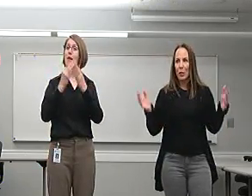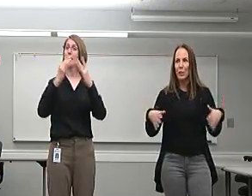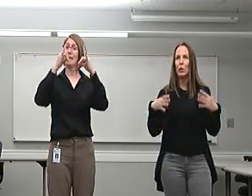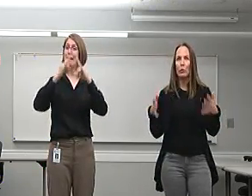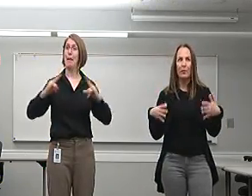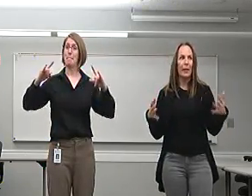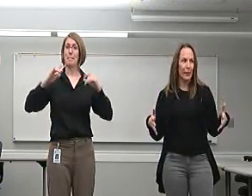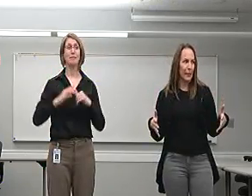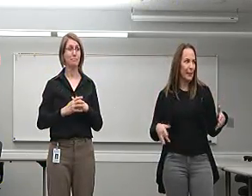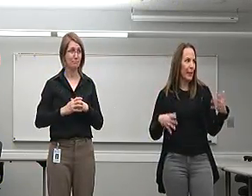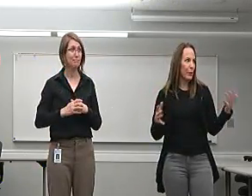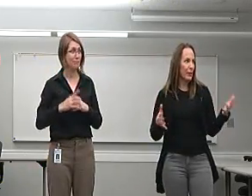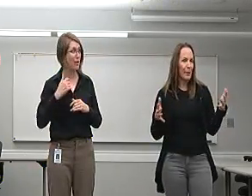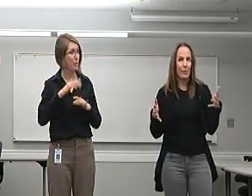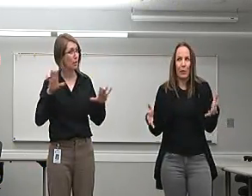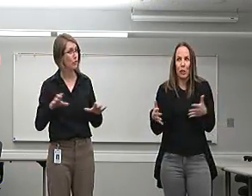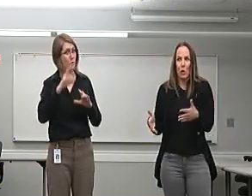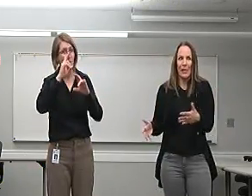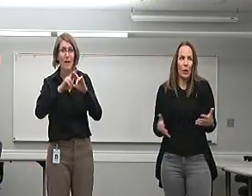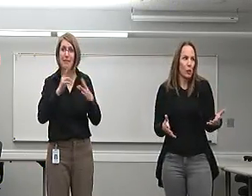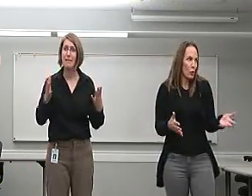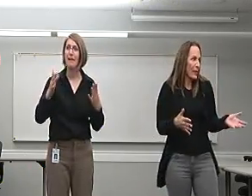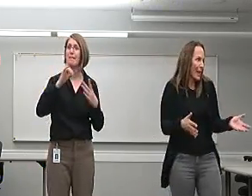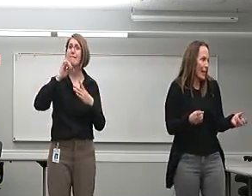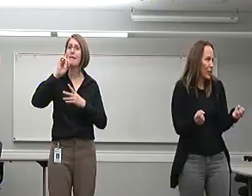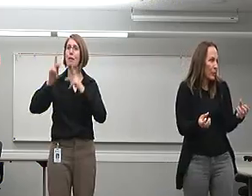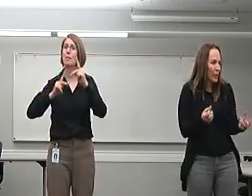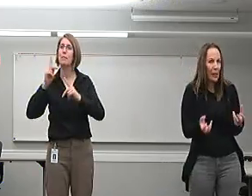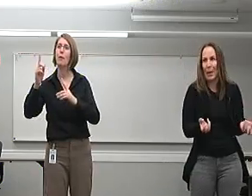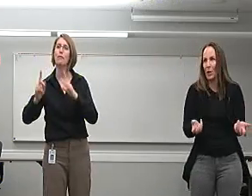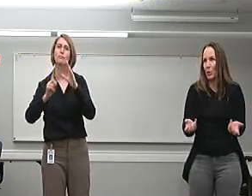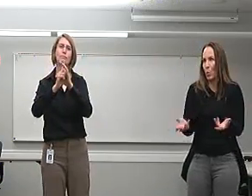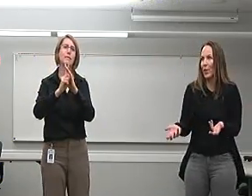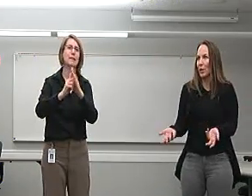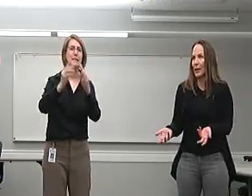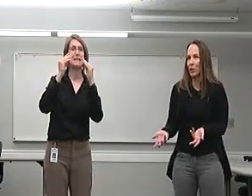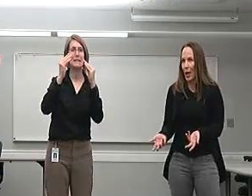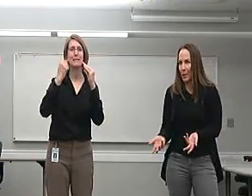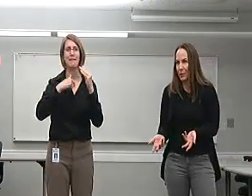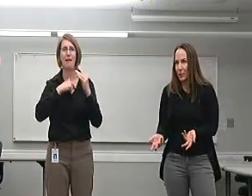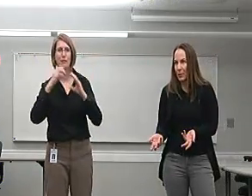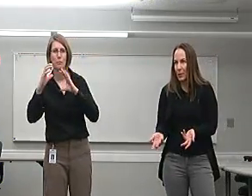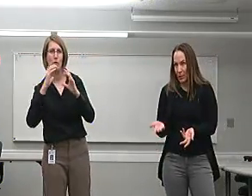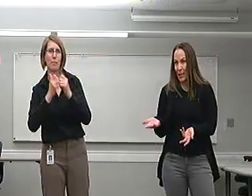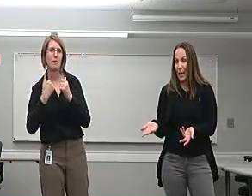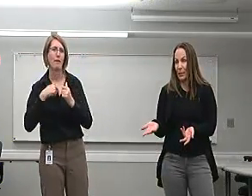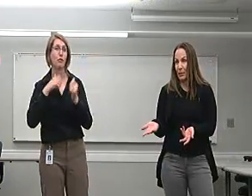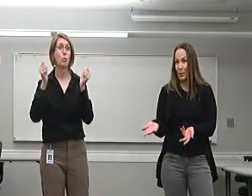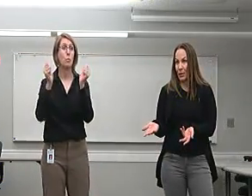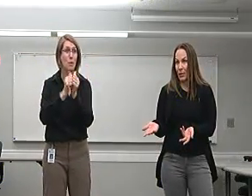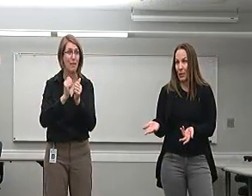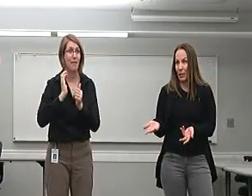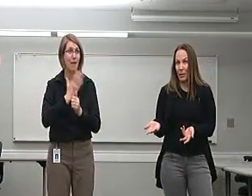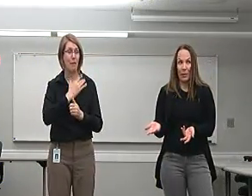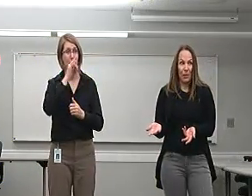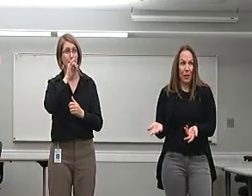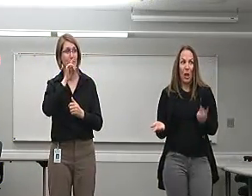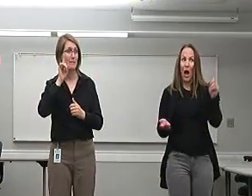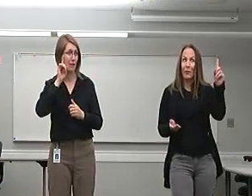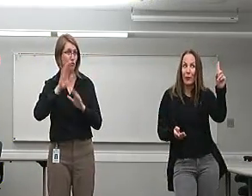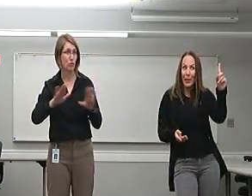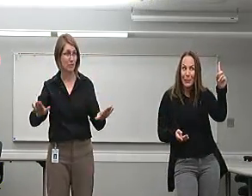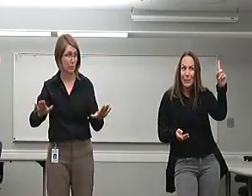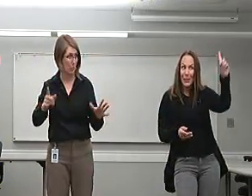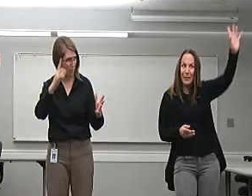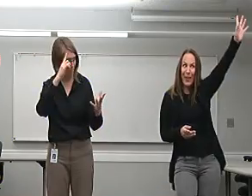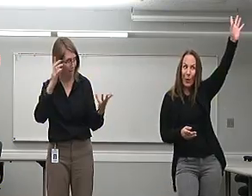things, and there are deaf people that show us how to do that and communicate about it with our deaf child. Does that Totally into that. conference? Let's